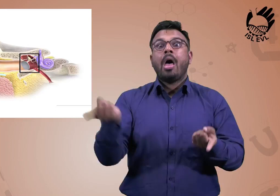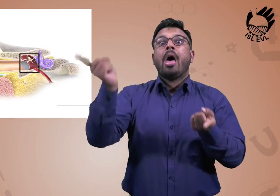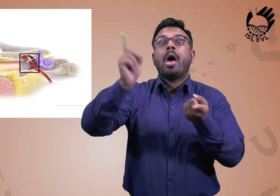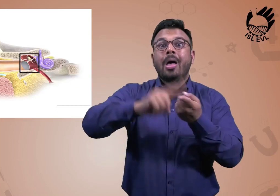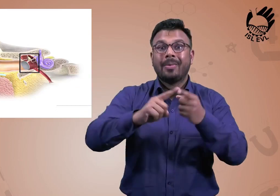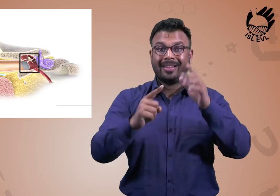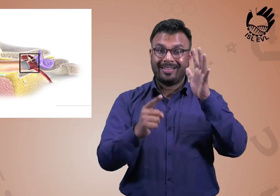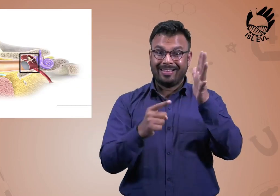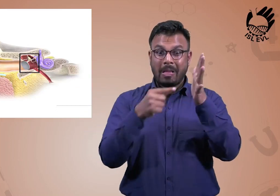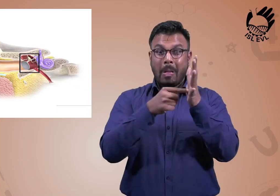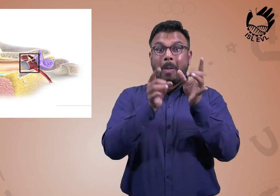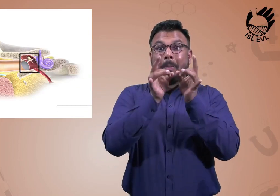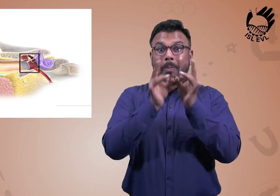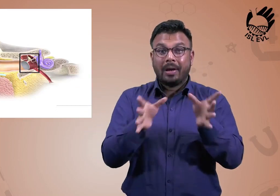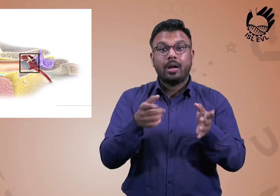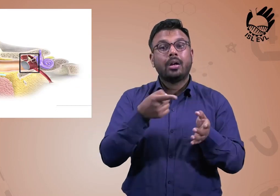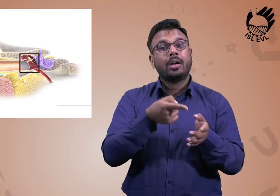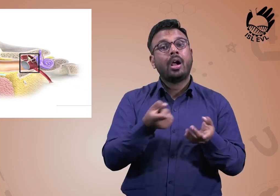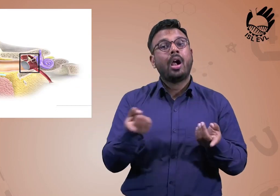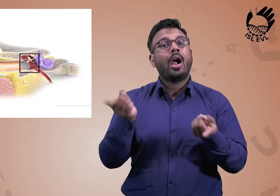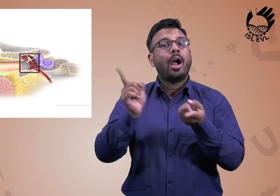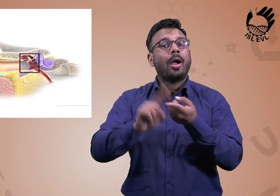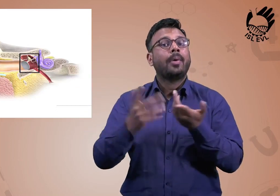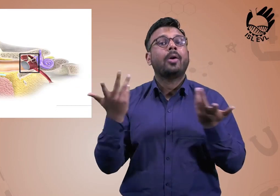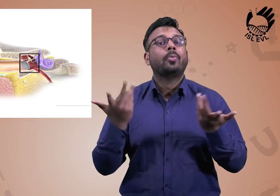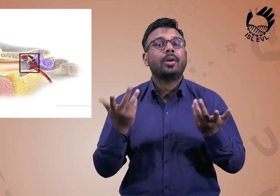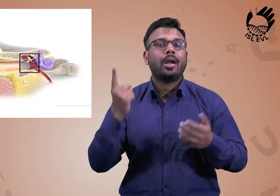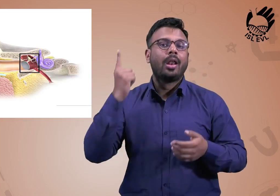that is how you hear.